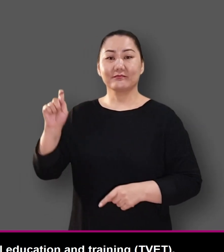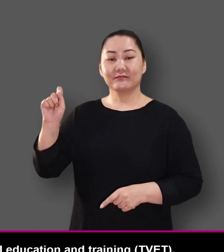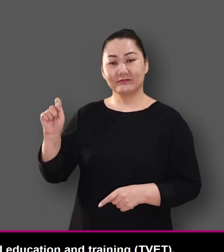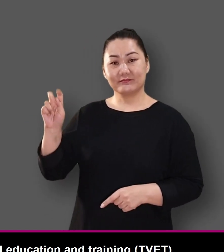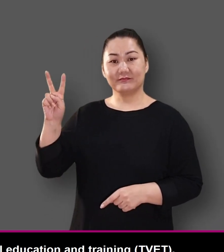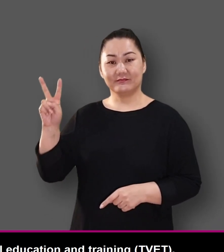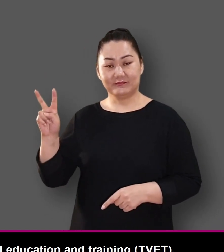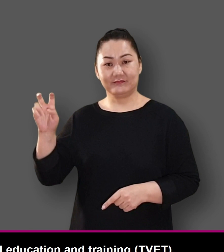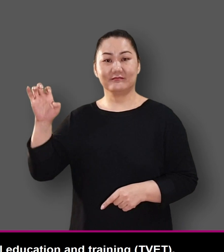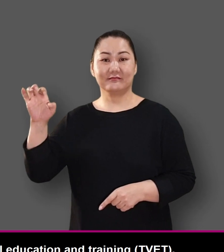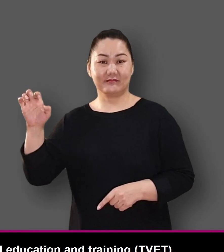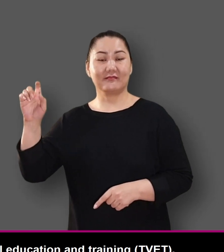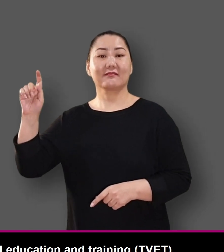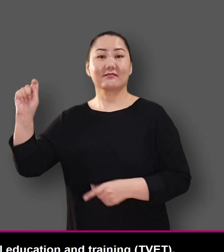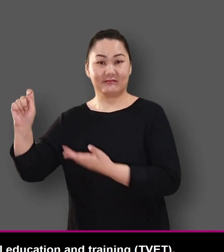TVET,